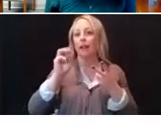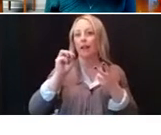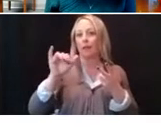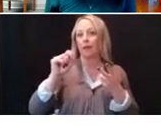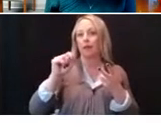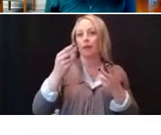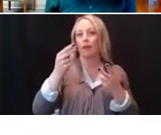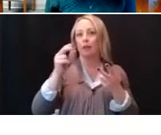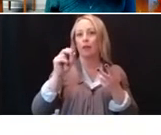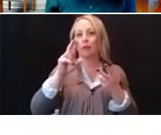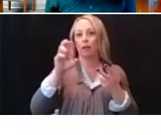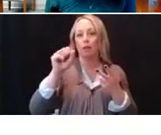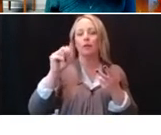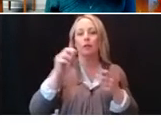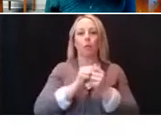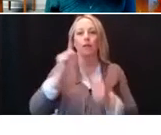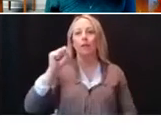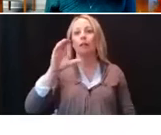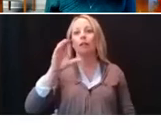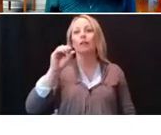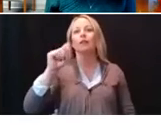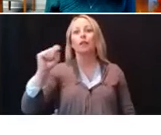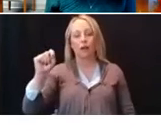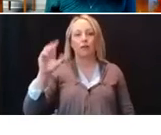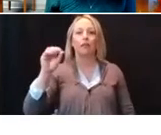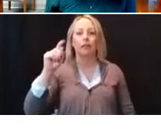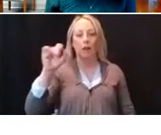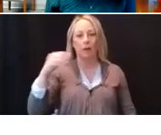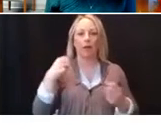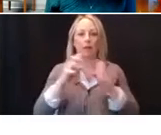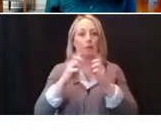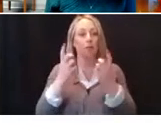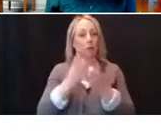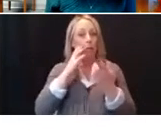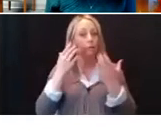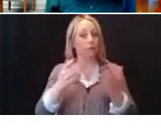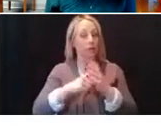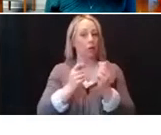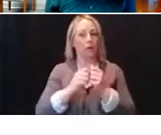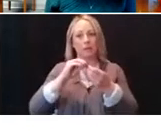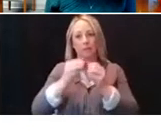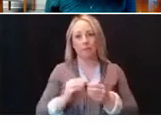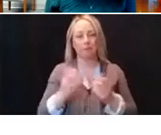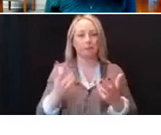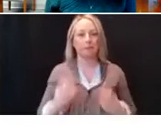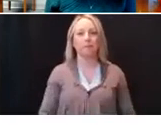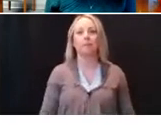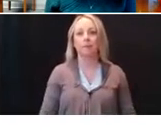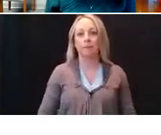with the Scott County Health Department. So we're going to go ahead and get started today with some of our numbers. Please go ahead, Janet.